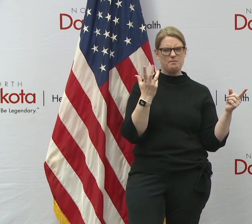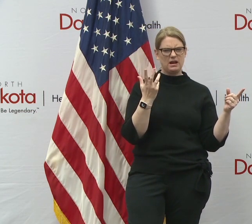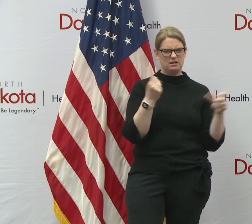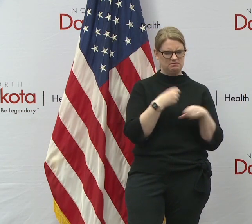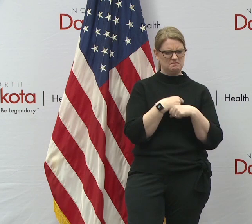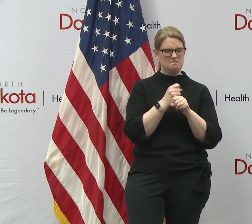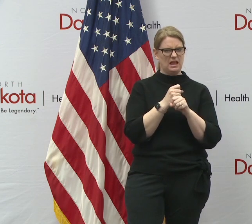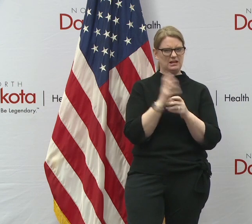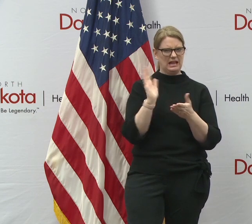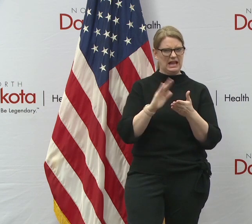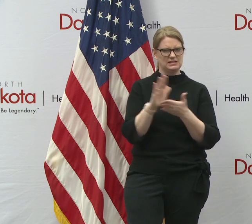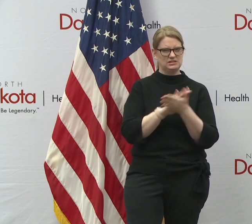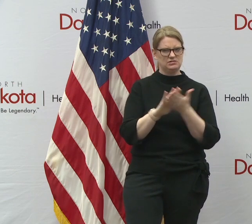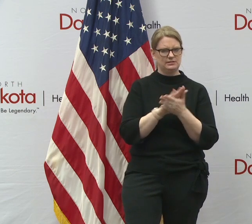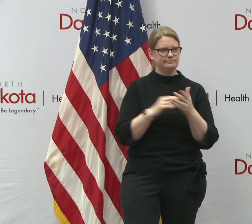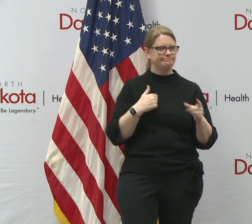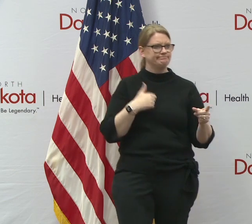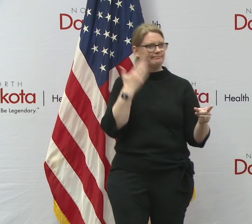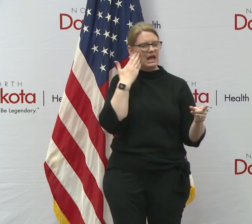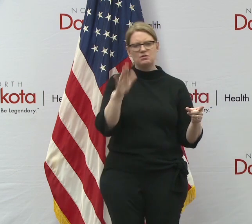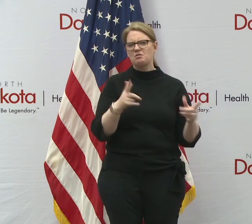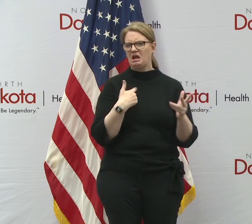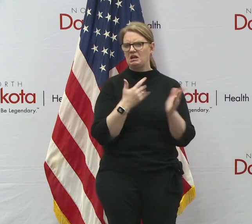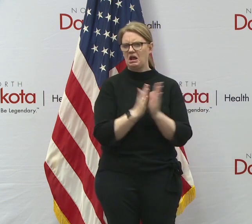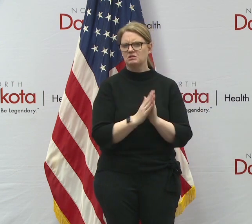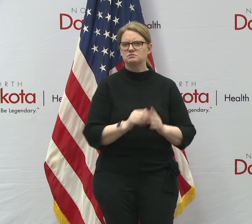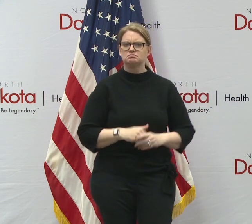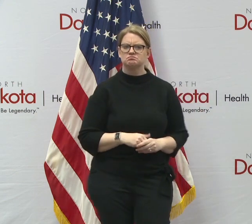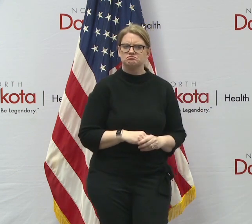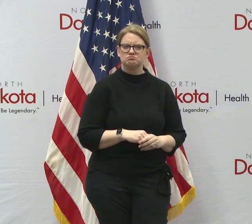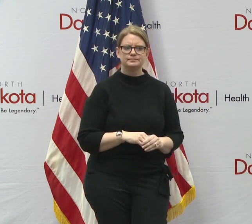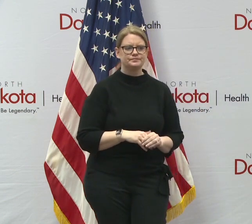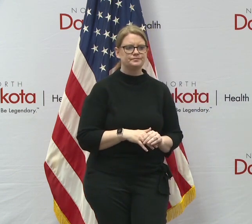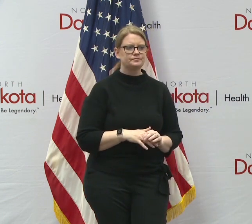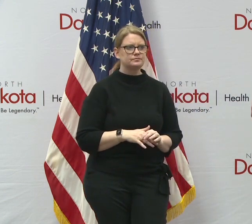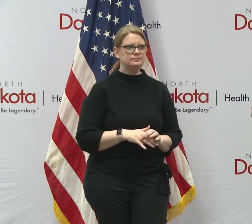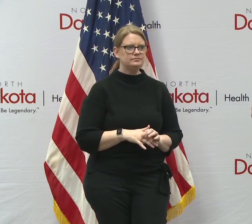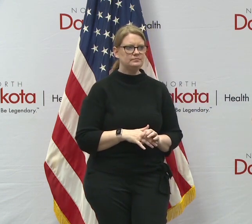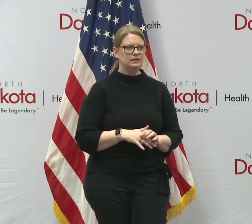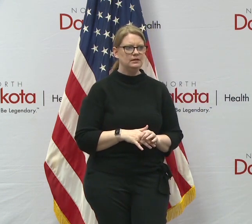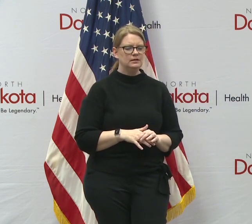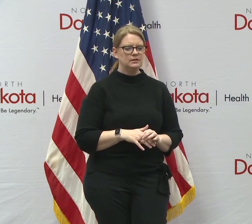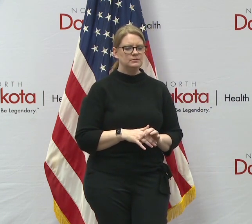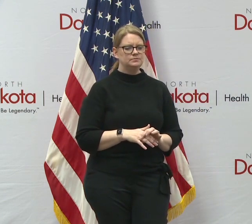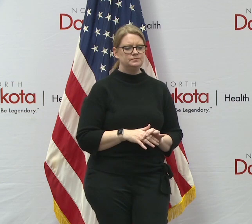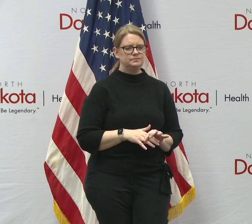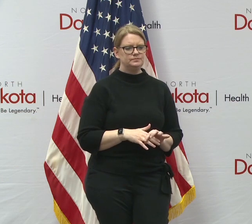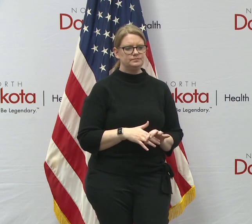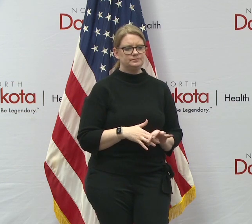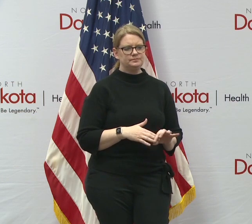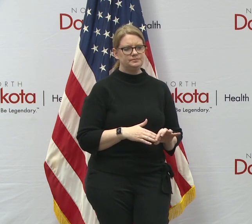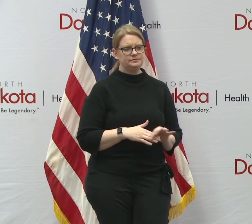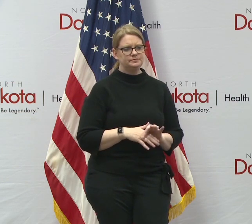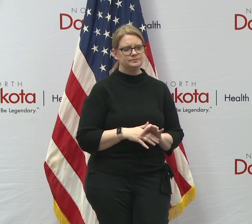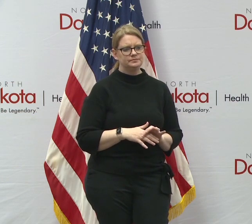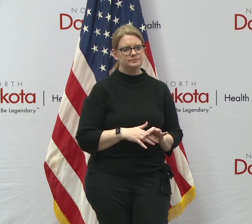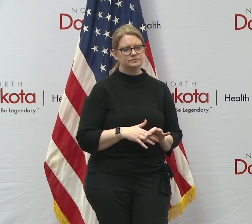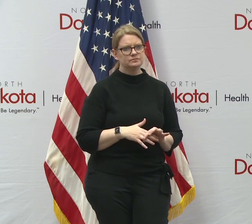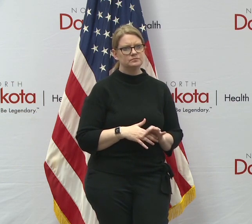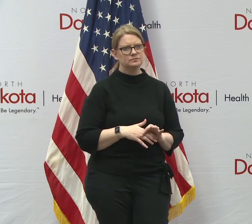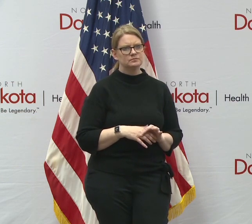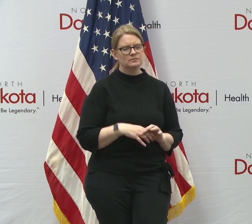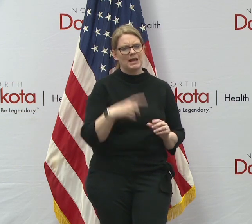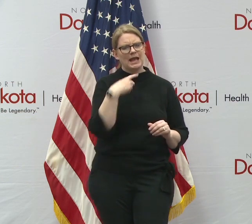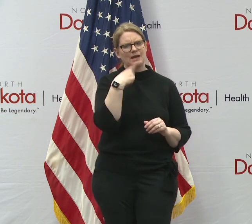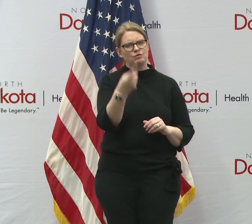hand sanitizer? I don't know that, but we can ask. Could do that. But I would say on the thing on, as I said